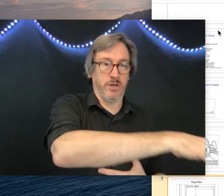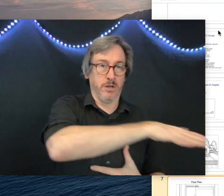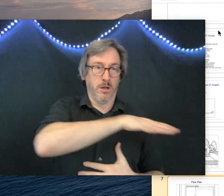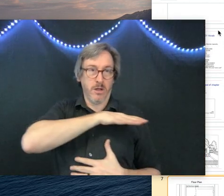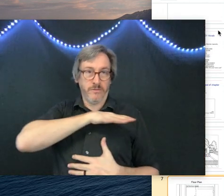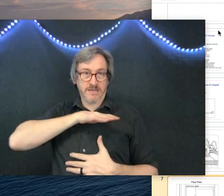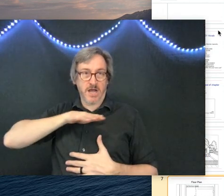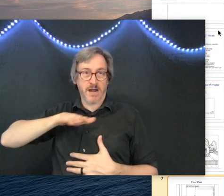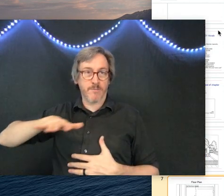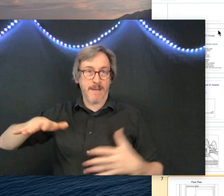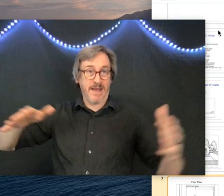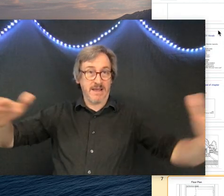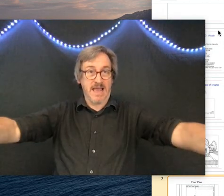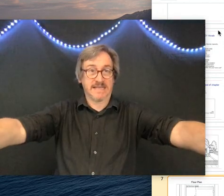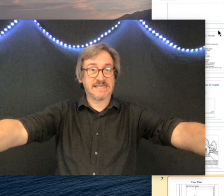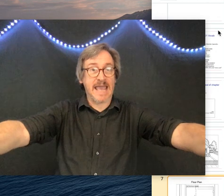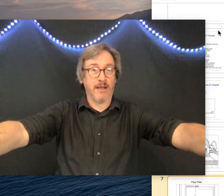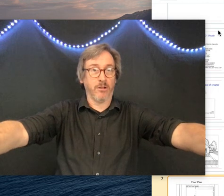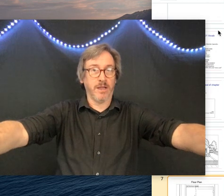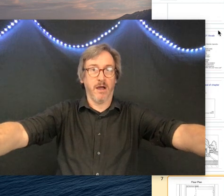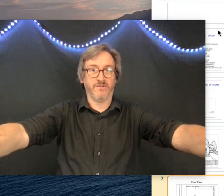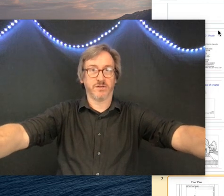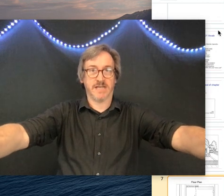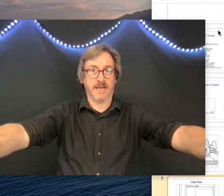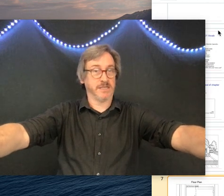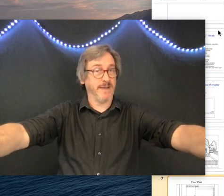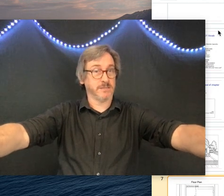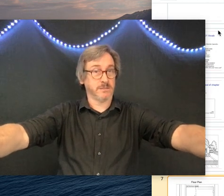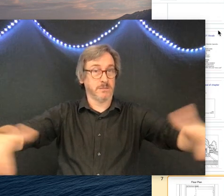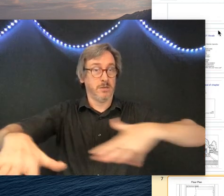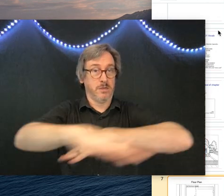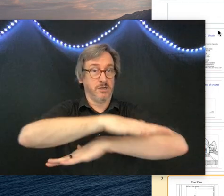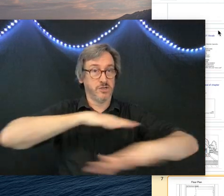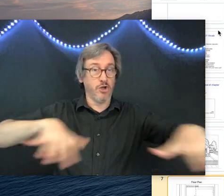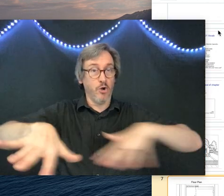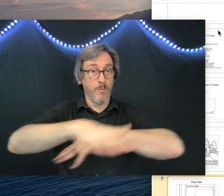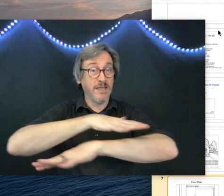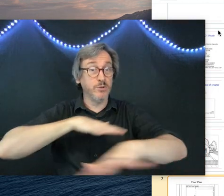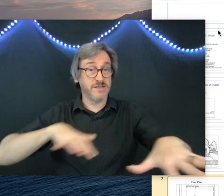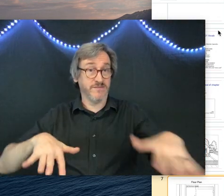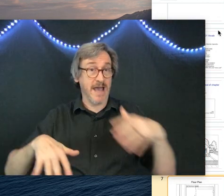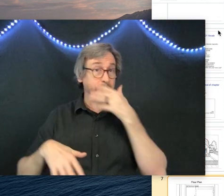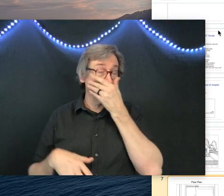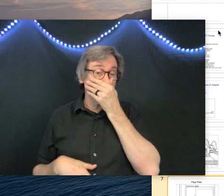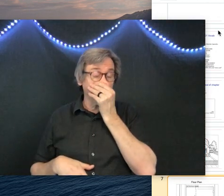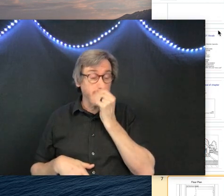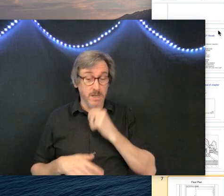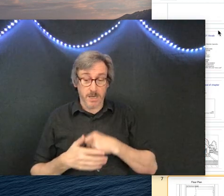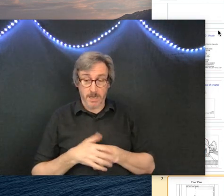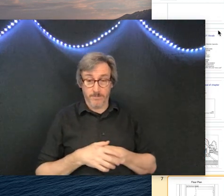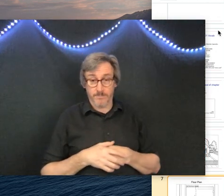out the entire map at scale of your signing space. So make use of that.